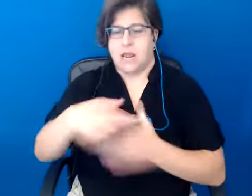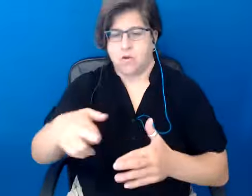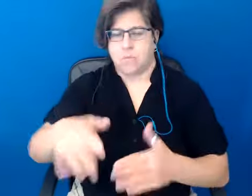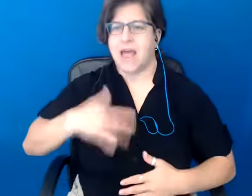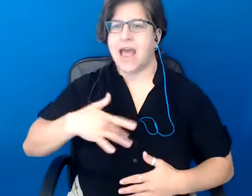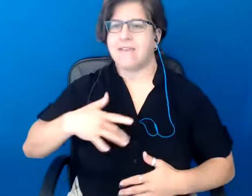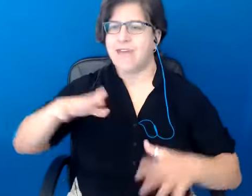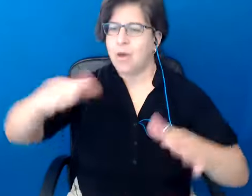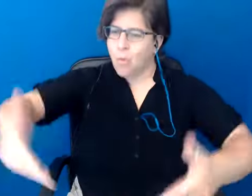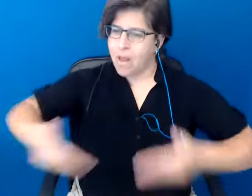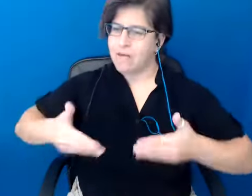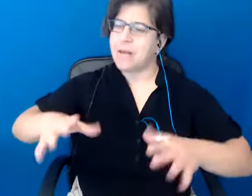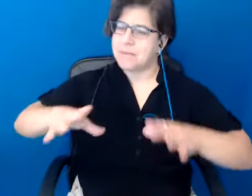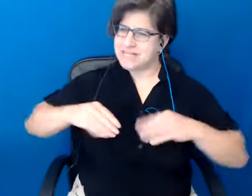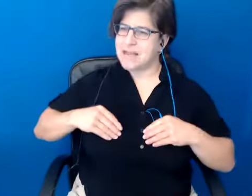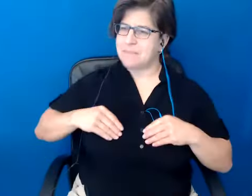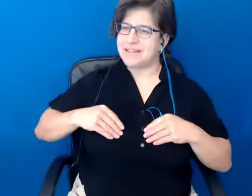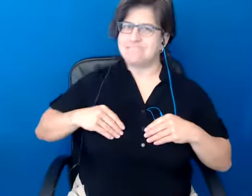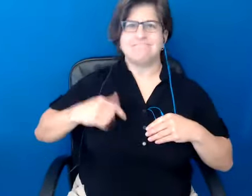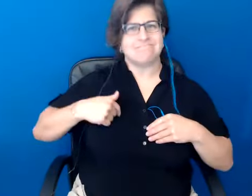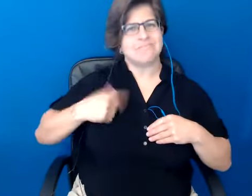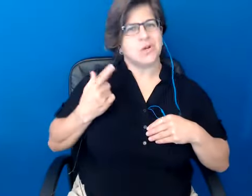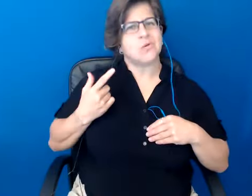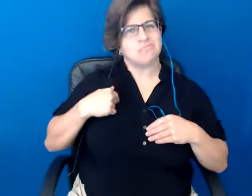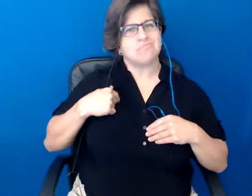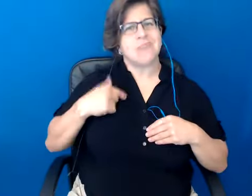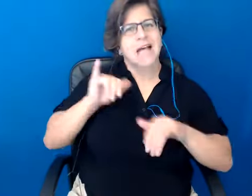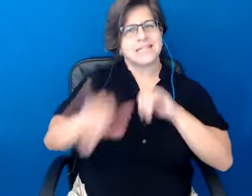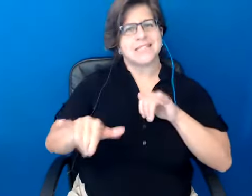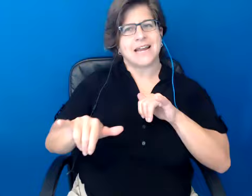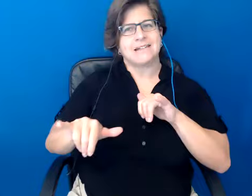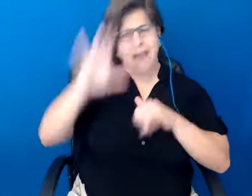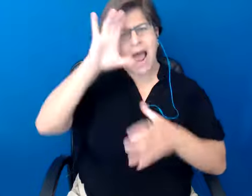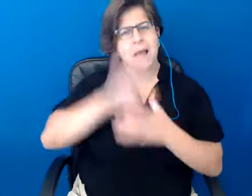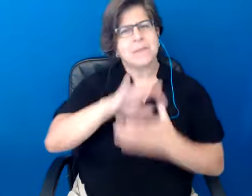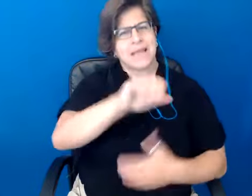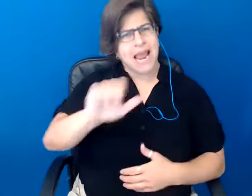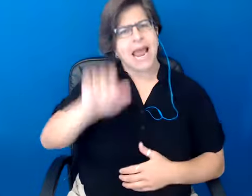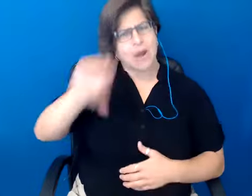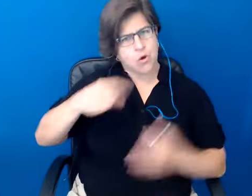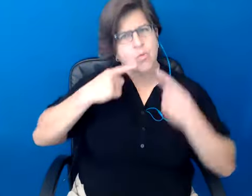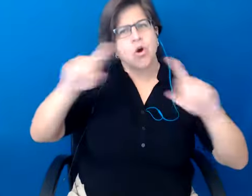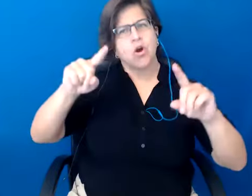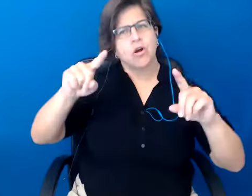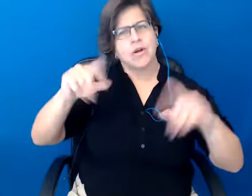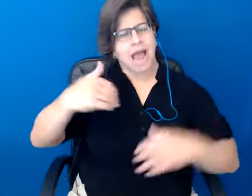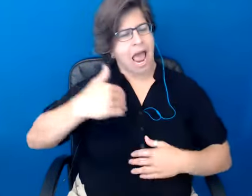life, I arrived in the rooms of AA. I felt welcomed, accepted, and I stayed. I